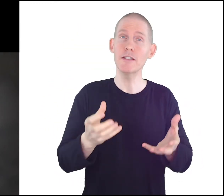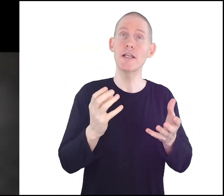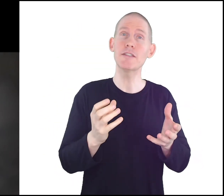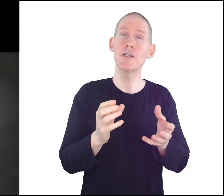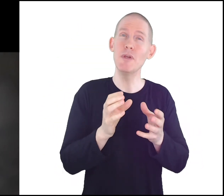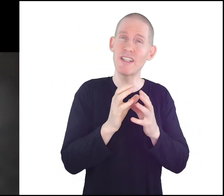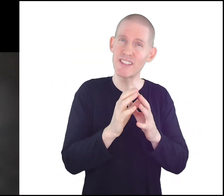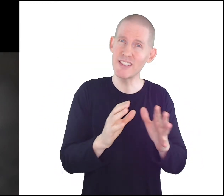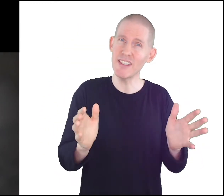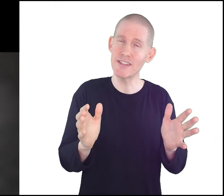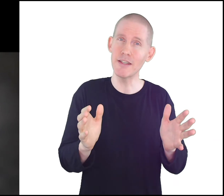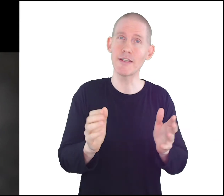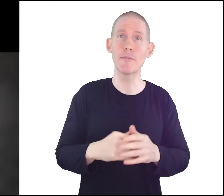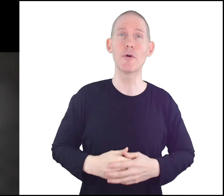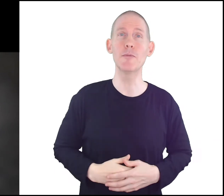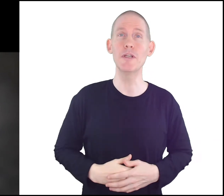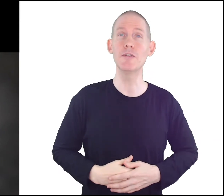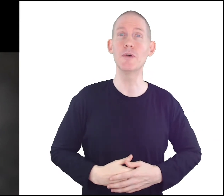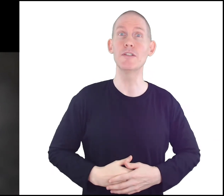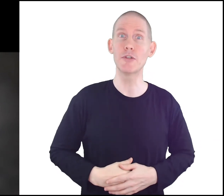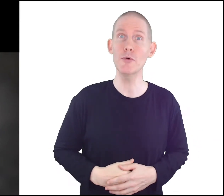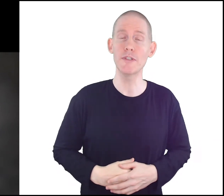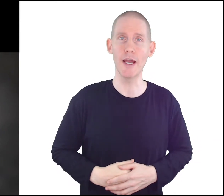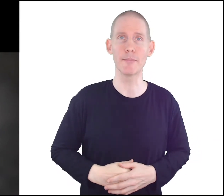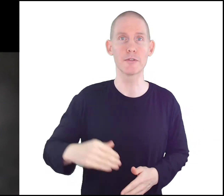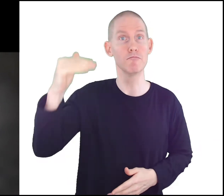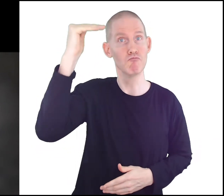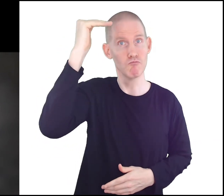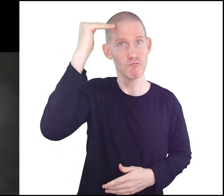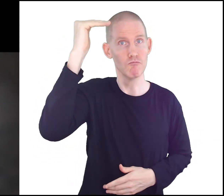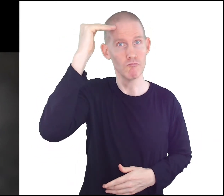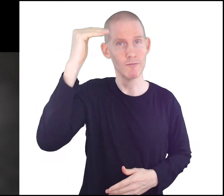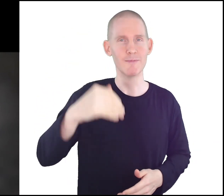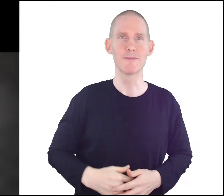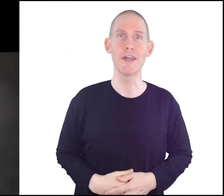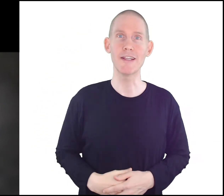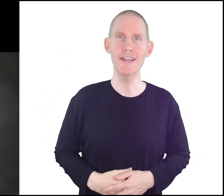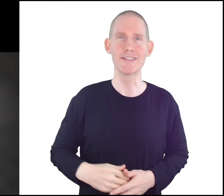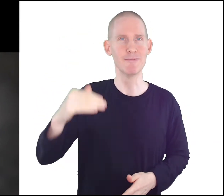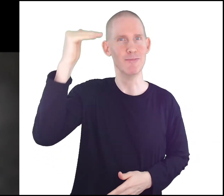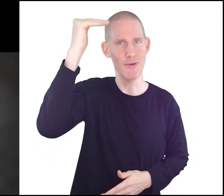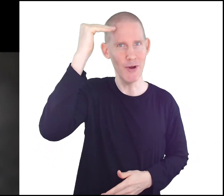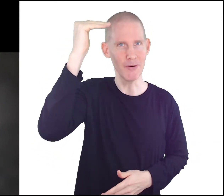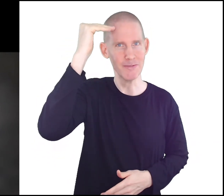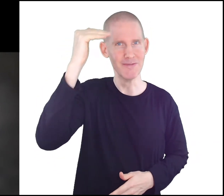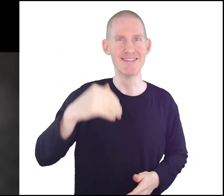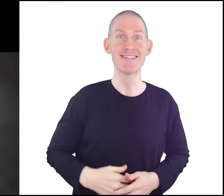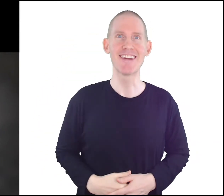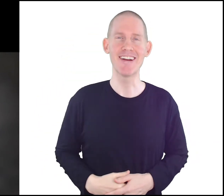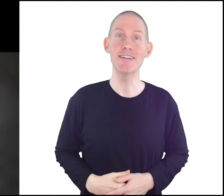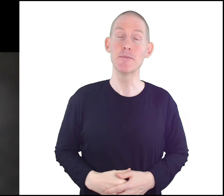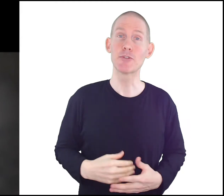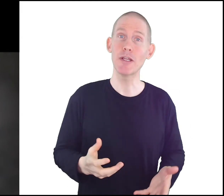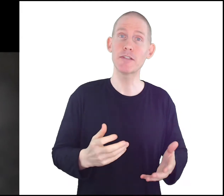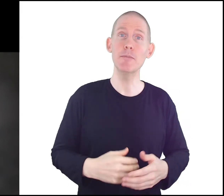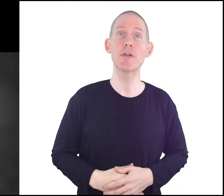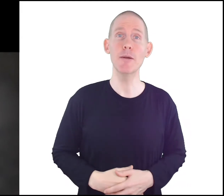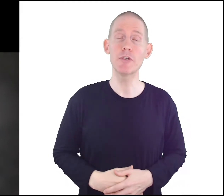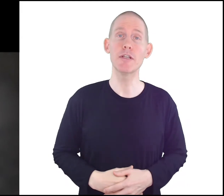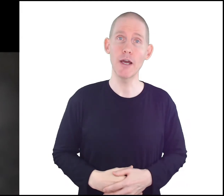lesson, to be consistent, I'm going to be doing 2 taps. Like this. no. All right. So at the same time, you can nod a